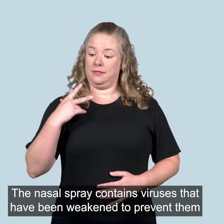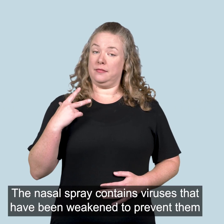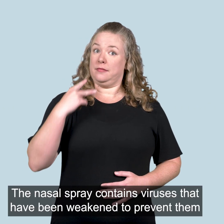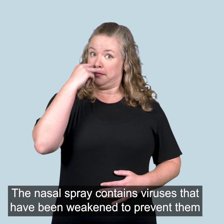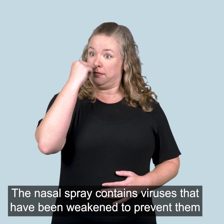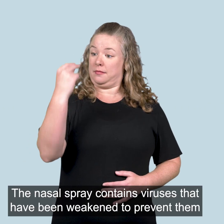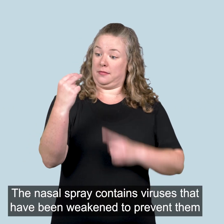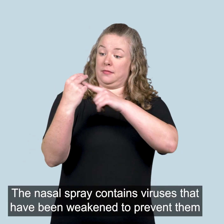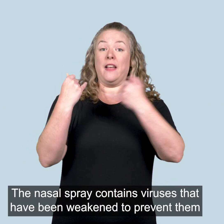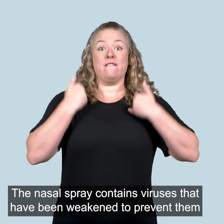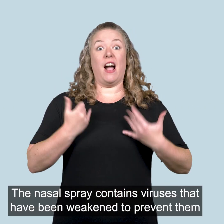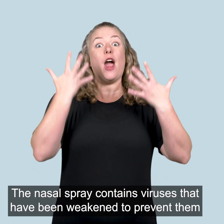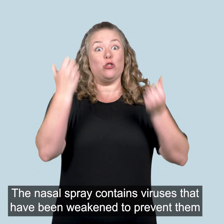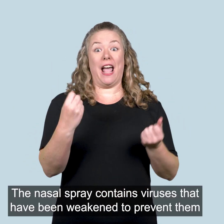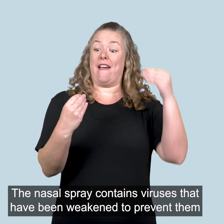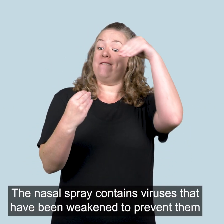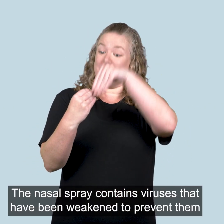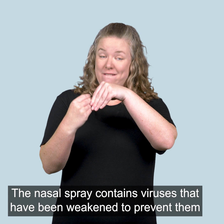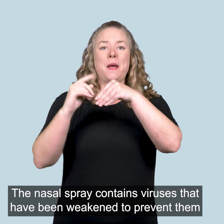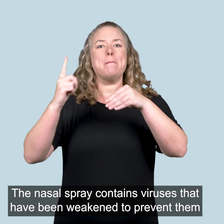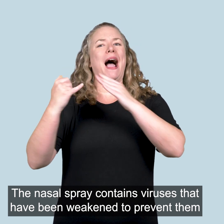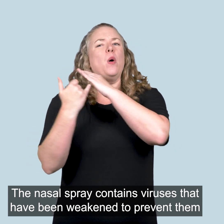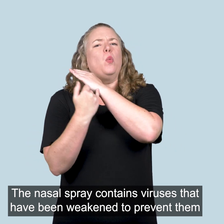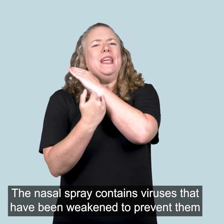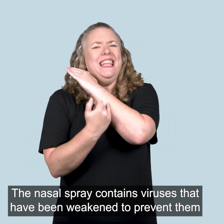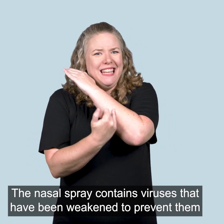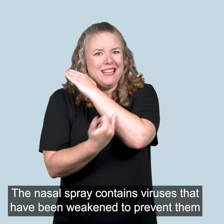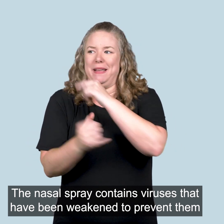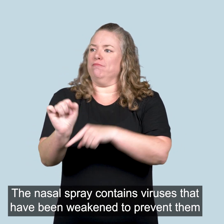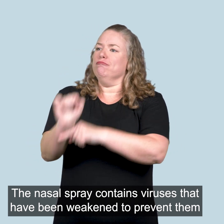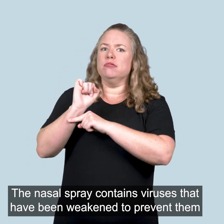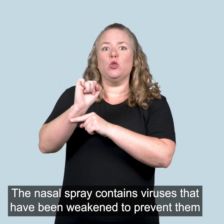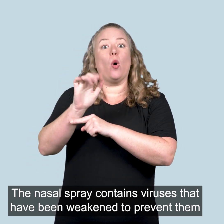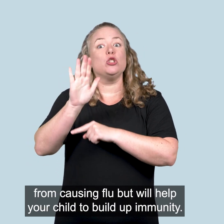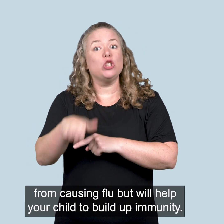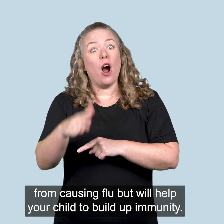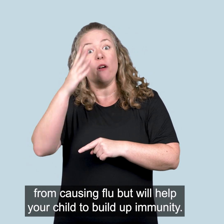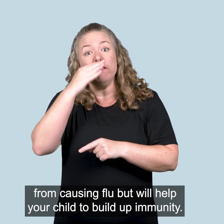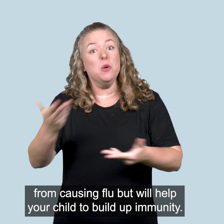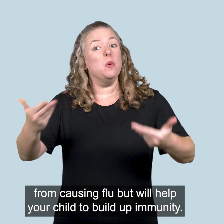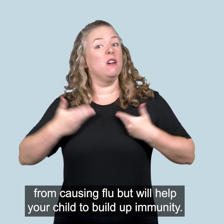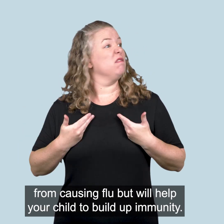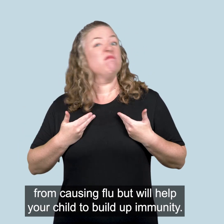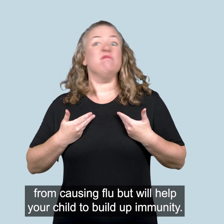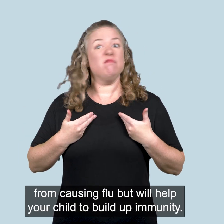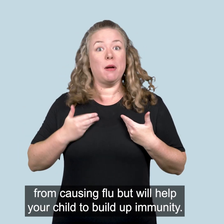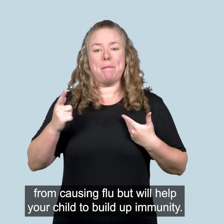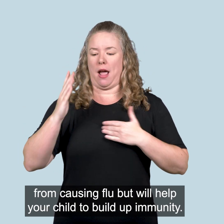The nasal spray contains viruses that have been weakened to prevent them from causing flu, but will help